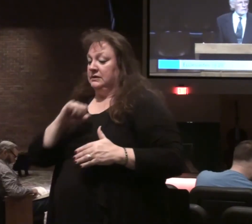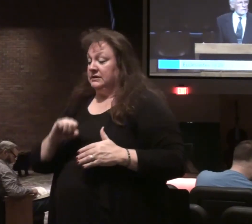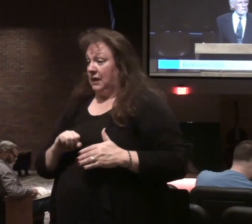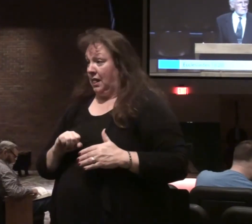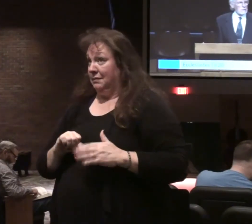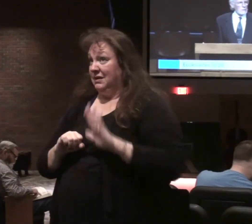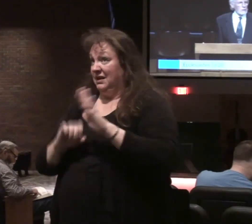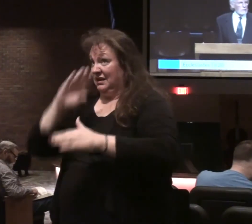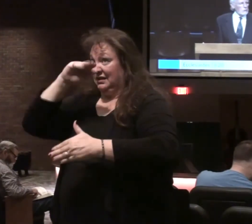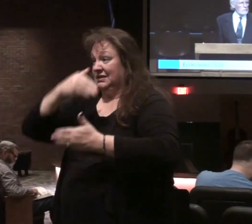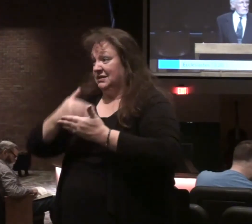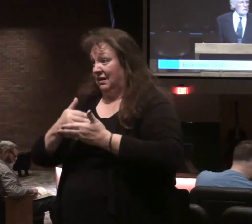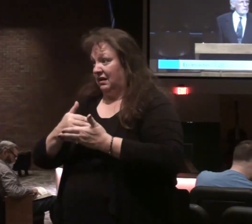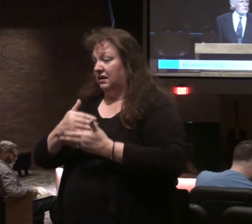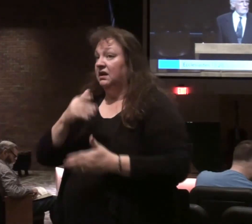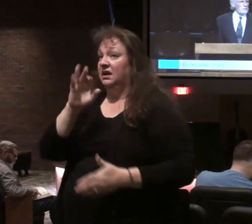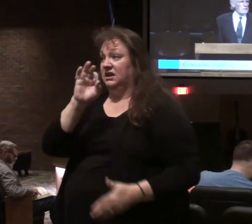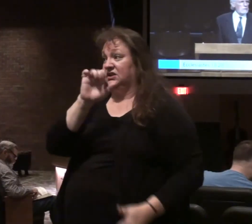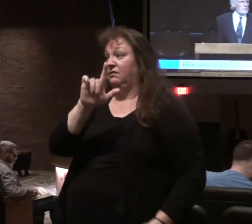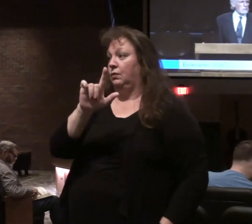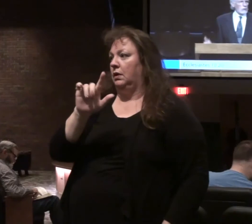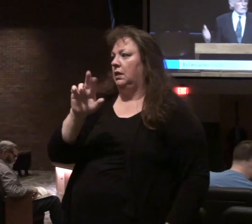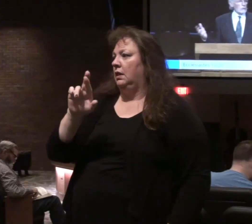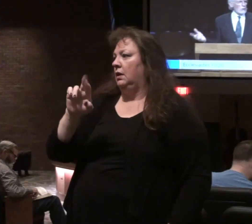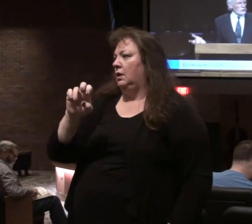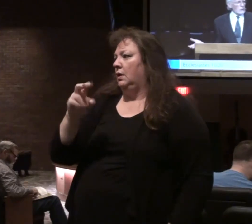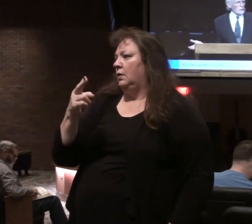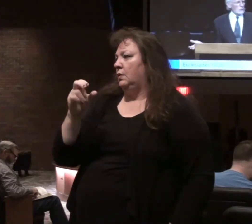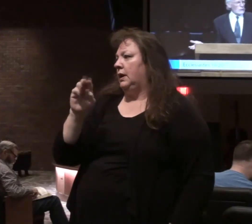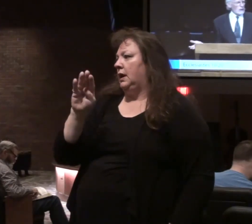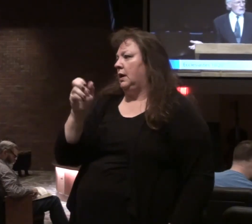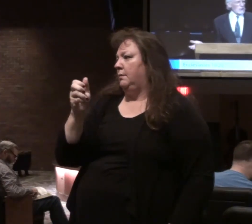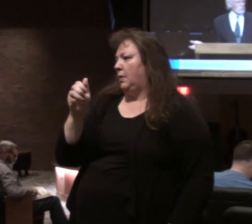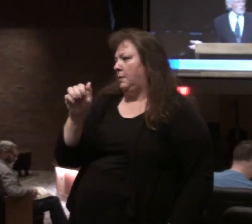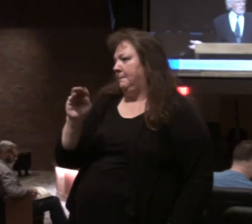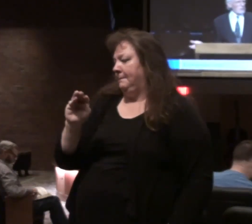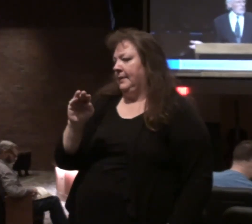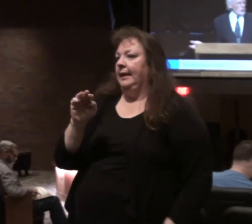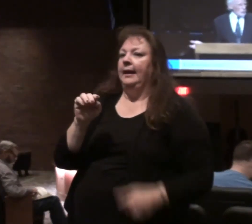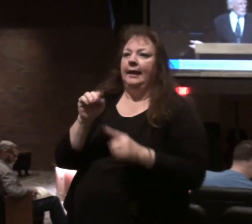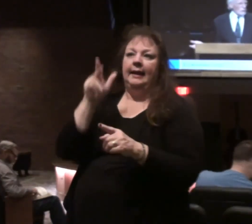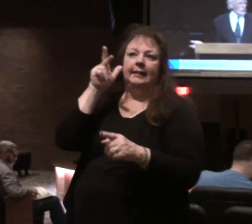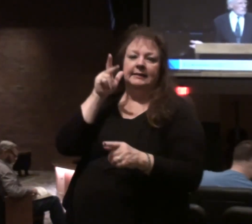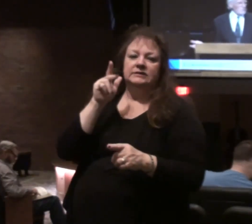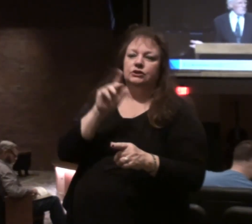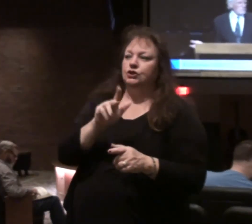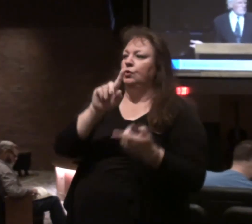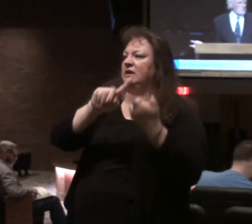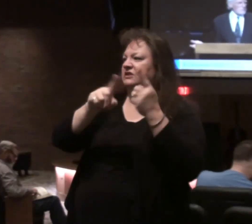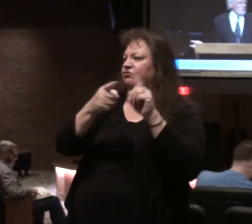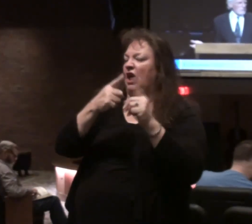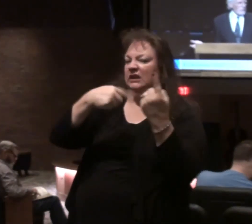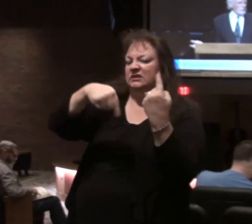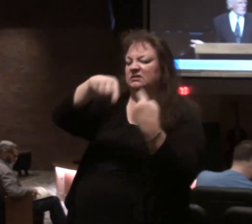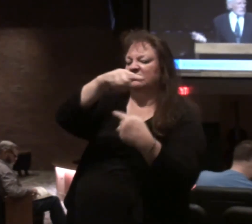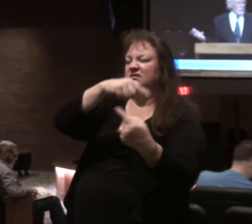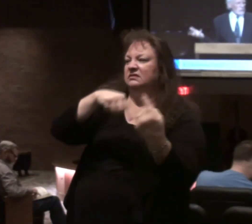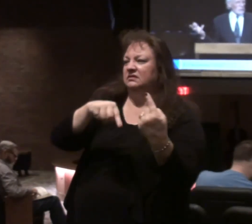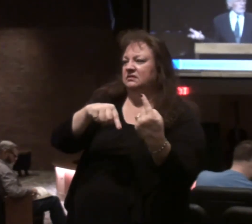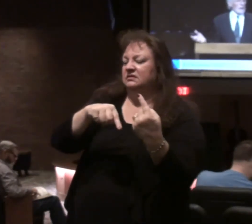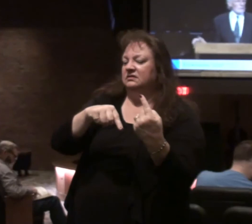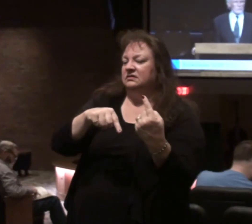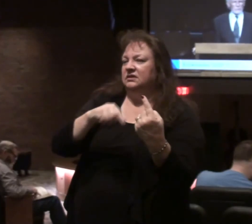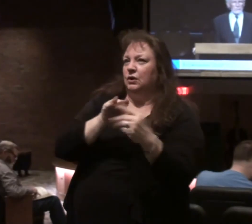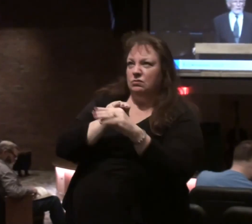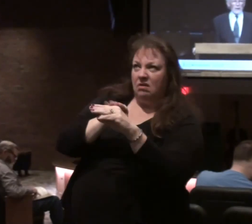fool. Rehoboam chose to listen to the inexperienced youths, those of youth